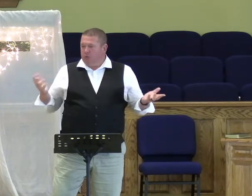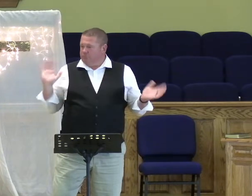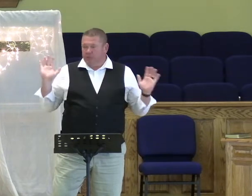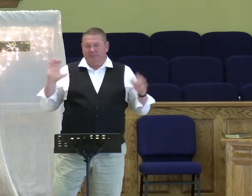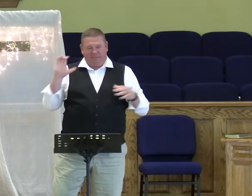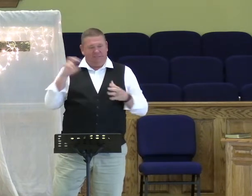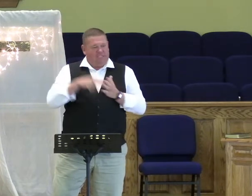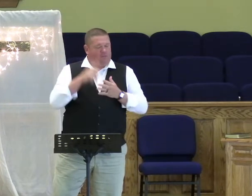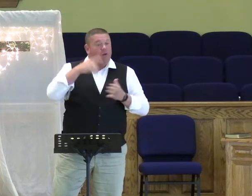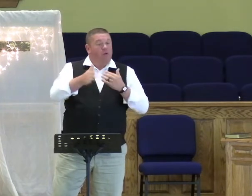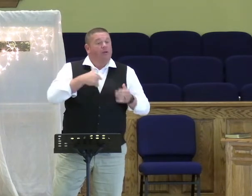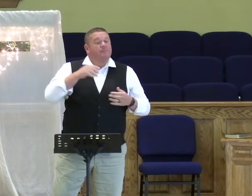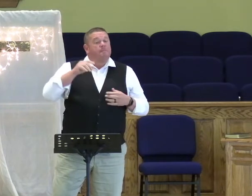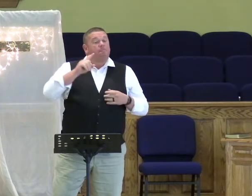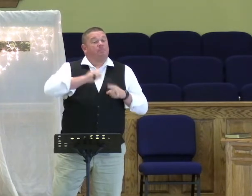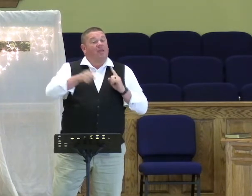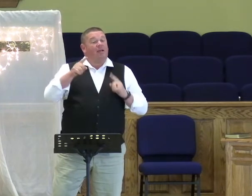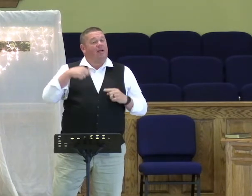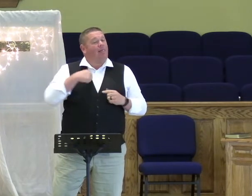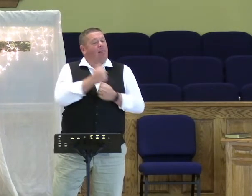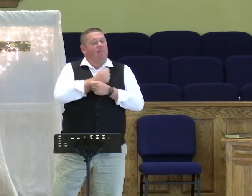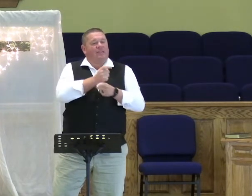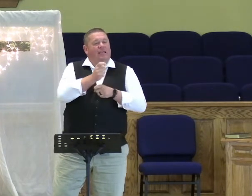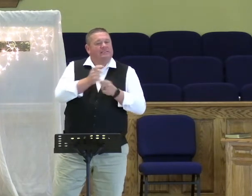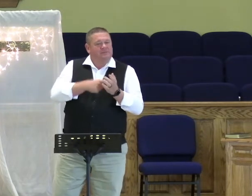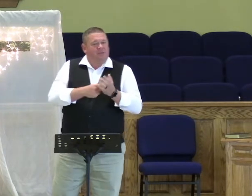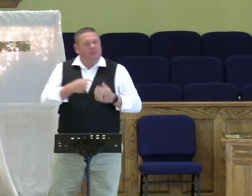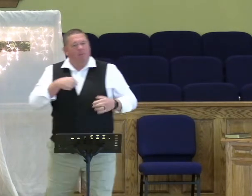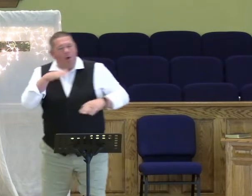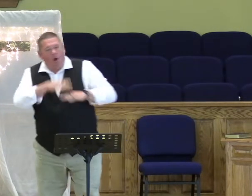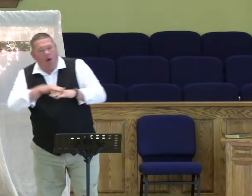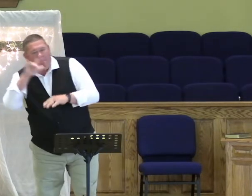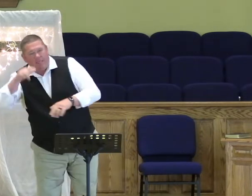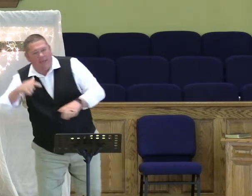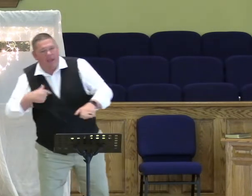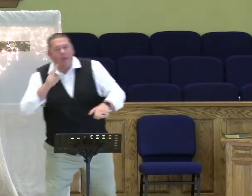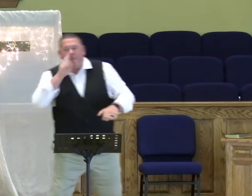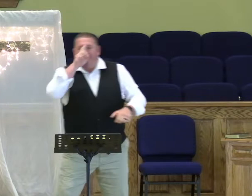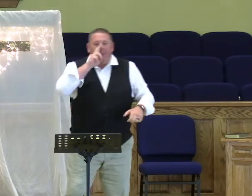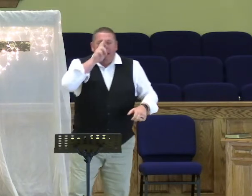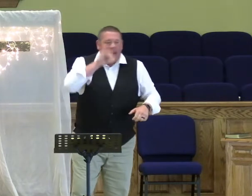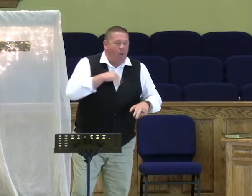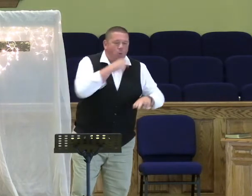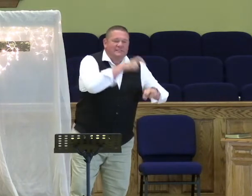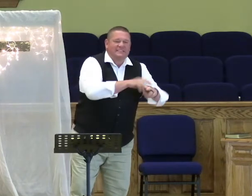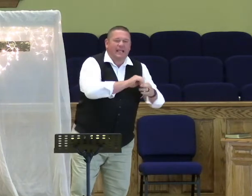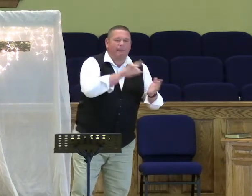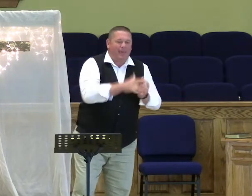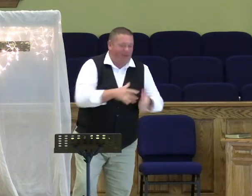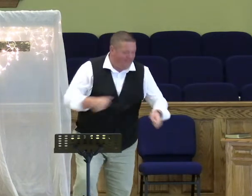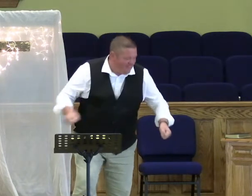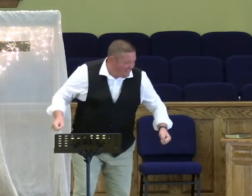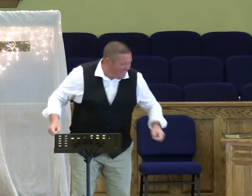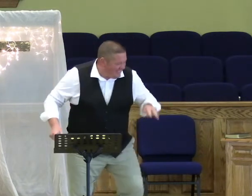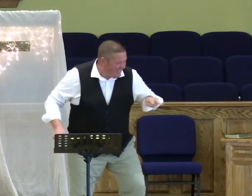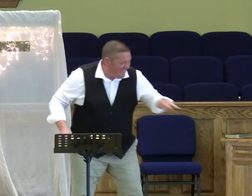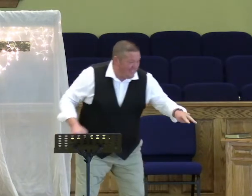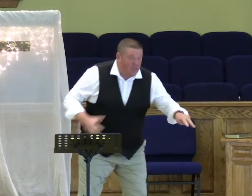seat, right? And so, but I love teasing sometimes. I'll be on the airplane, I'll be bored, and I'll pretend like I'm going to sit in the middle seat. I'll be like,